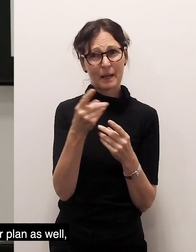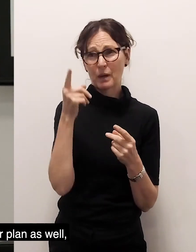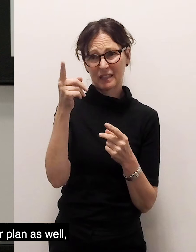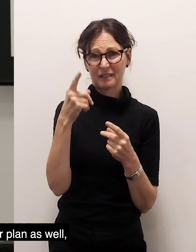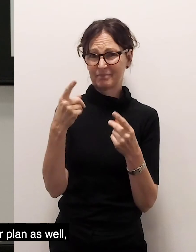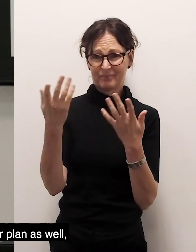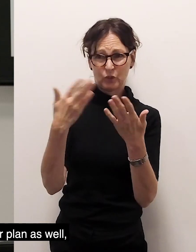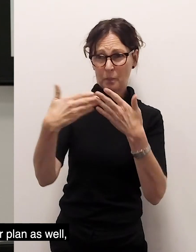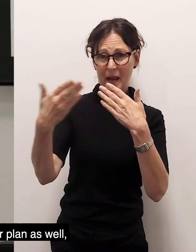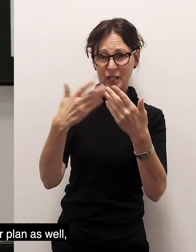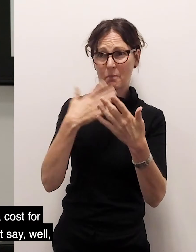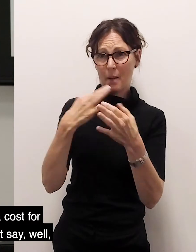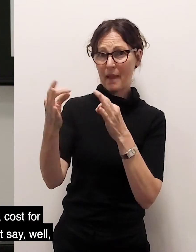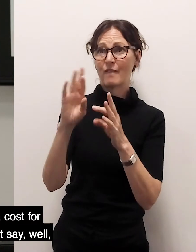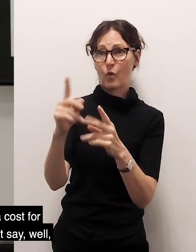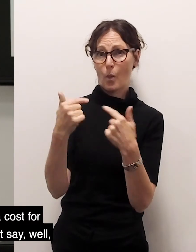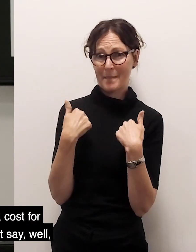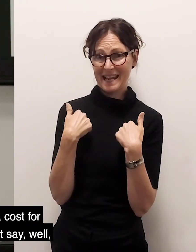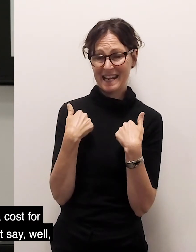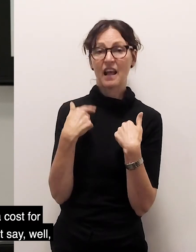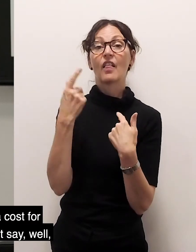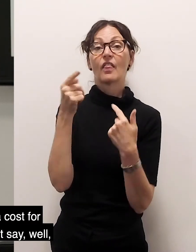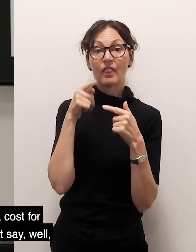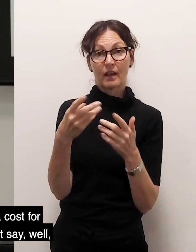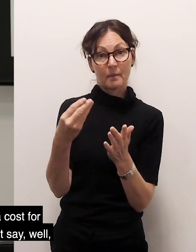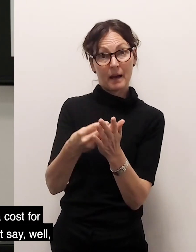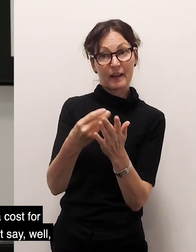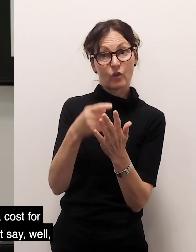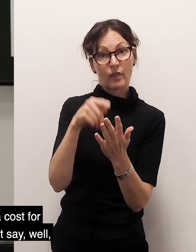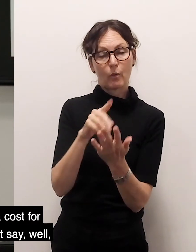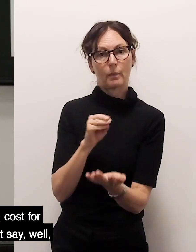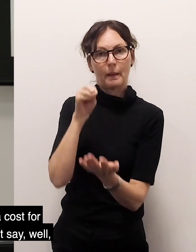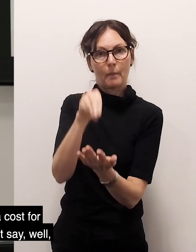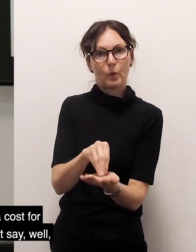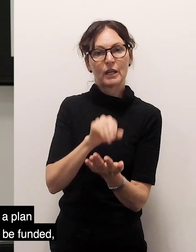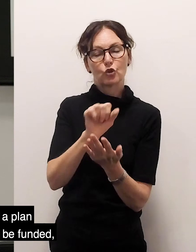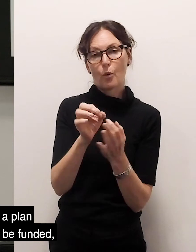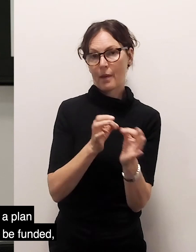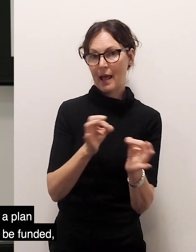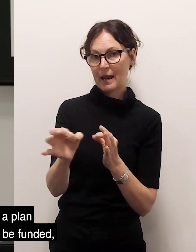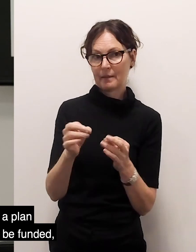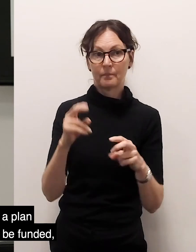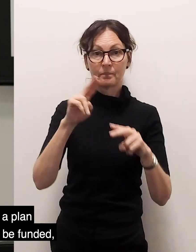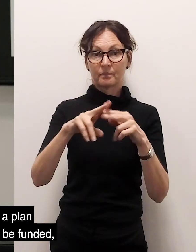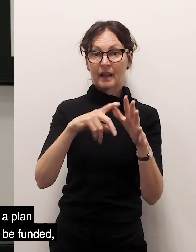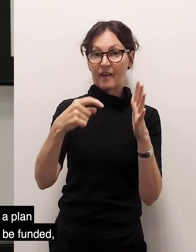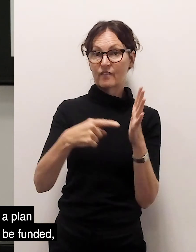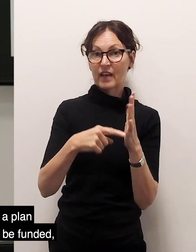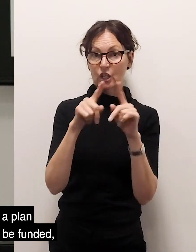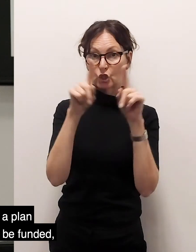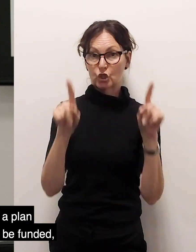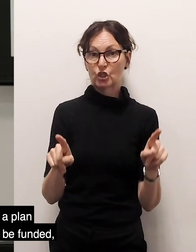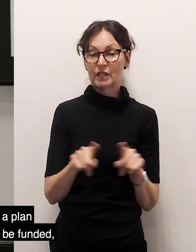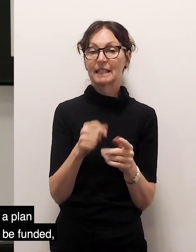provider, that's paid for in your plan as well. So it's not extra cost for you. So you might say, well, I think I need a plan